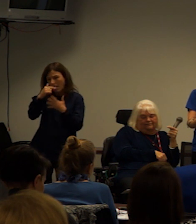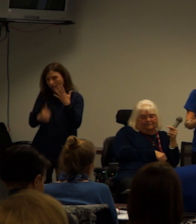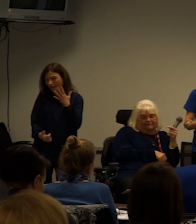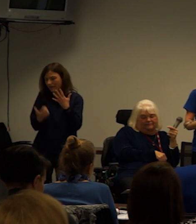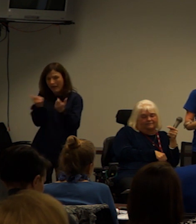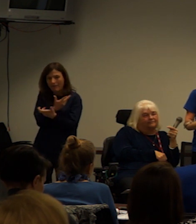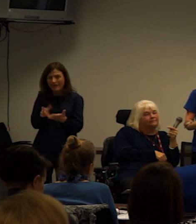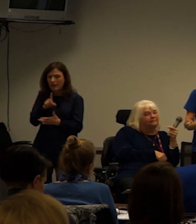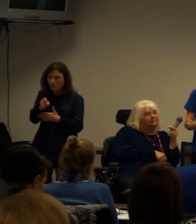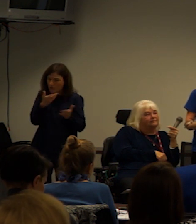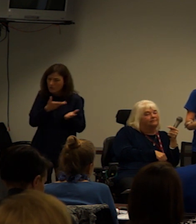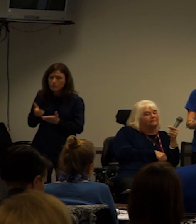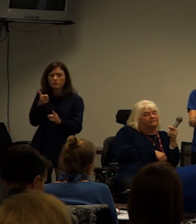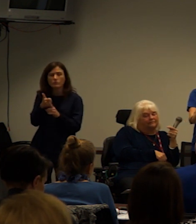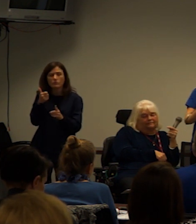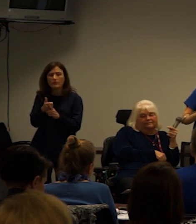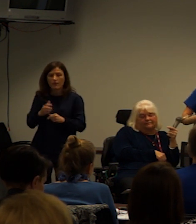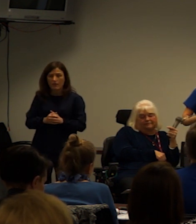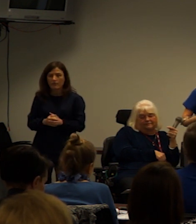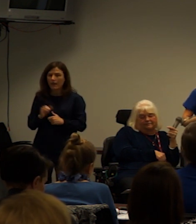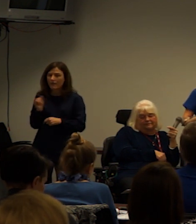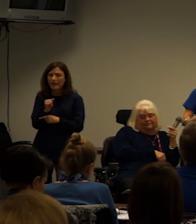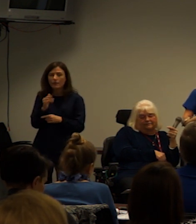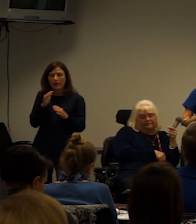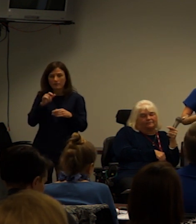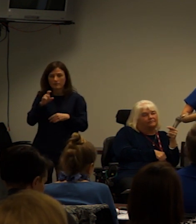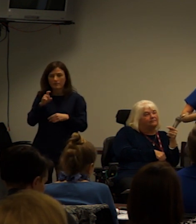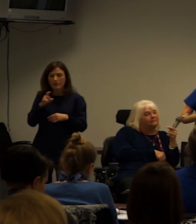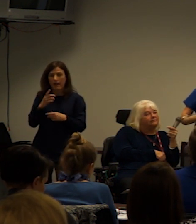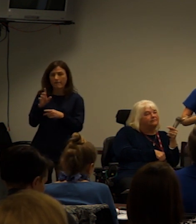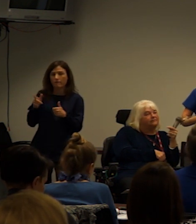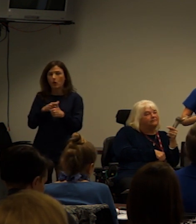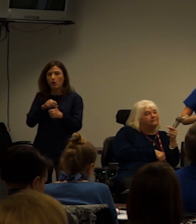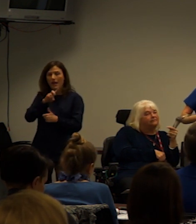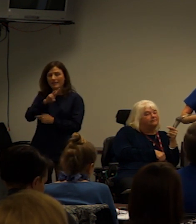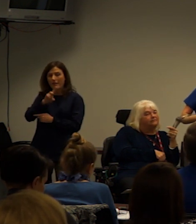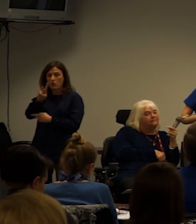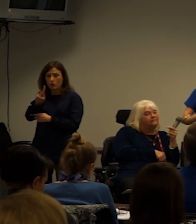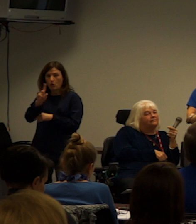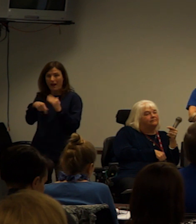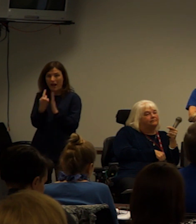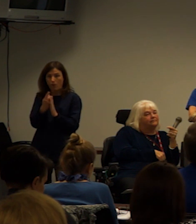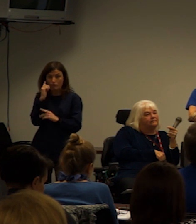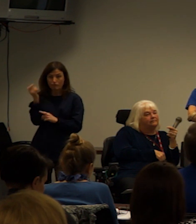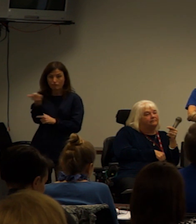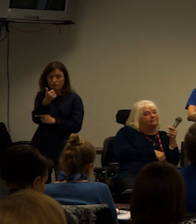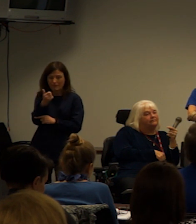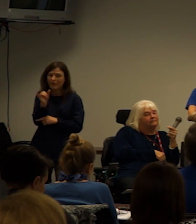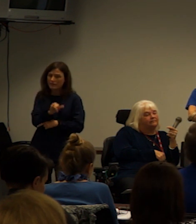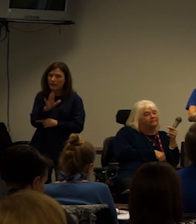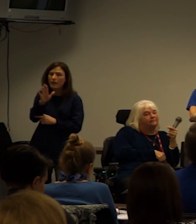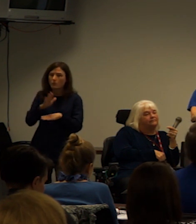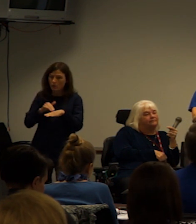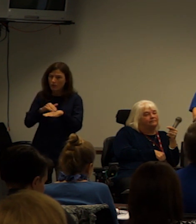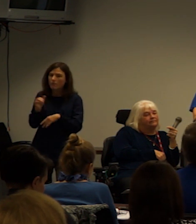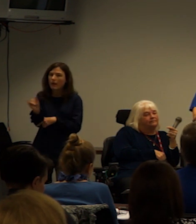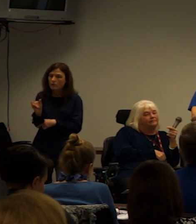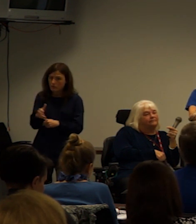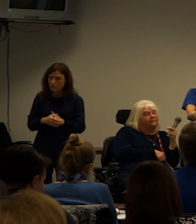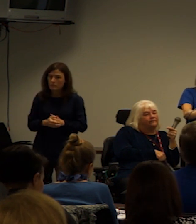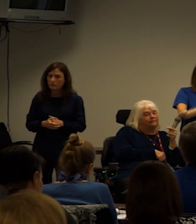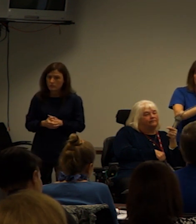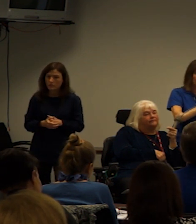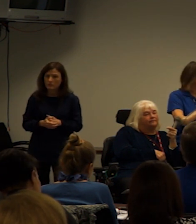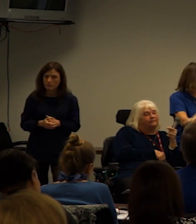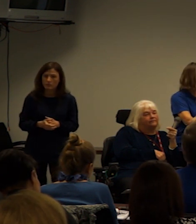cetera. You got to take that yourself. Just like you have to put the first 72 is on you, it goes for your pet too.